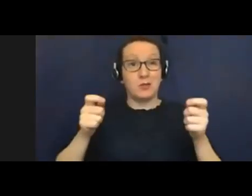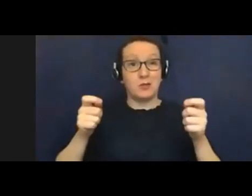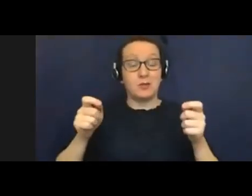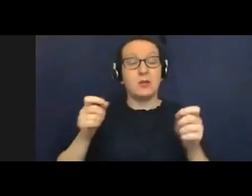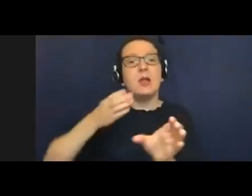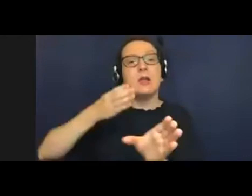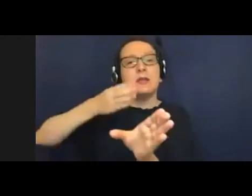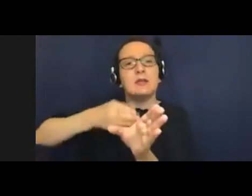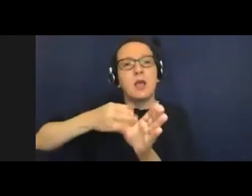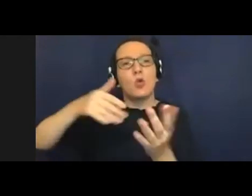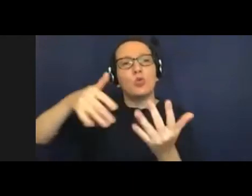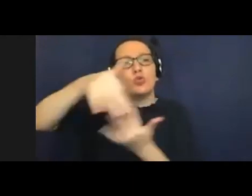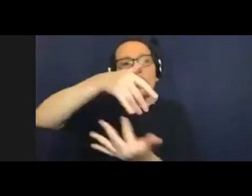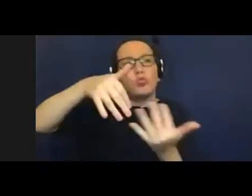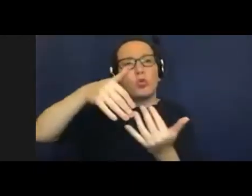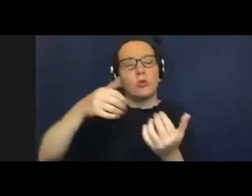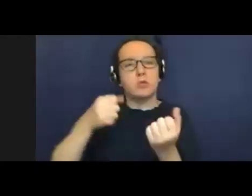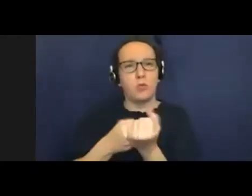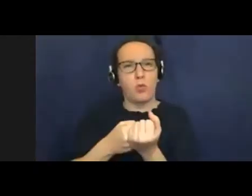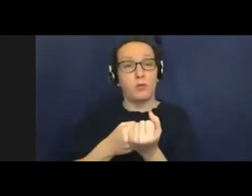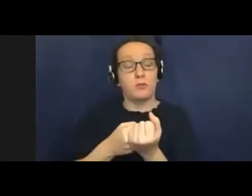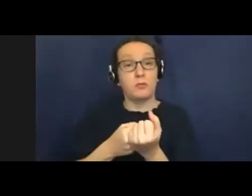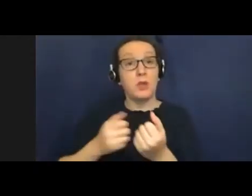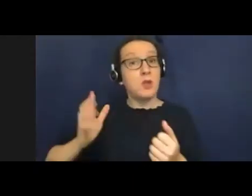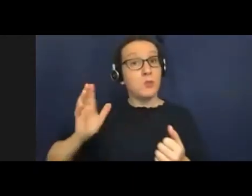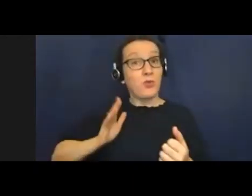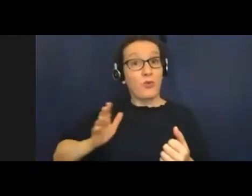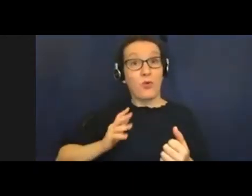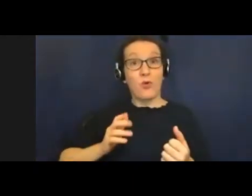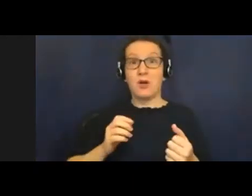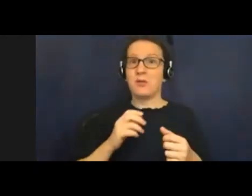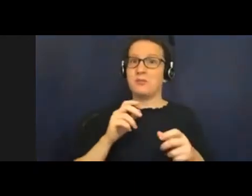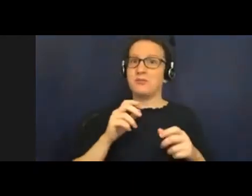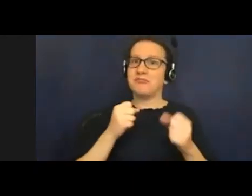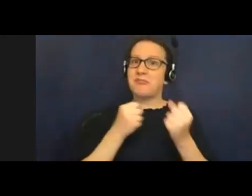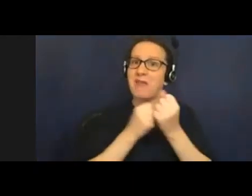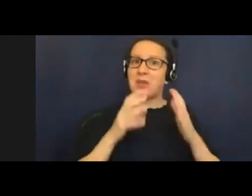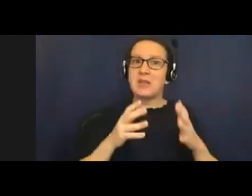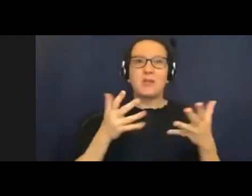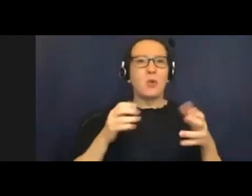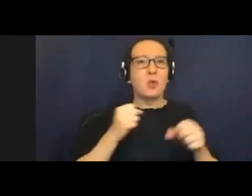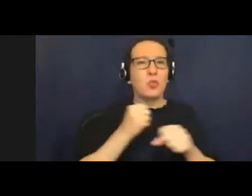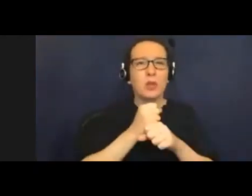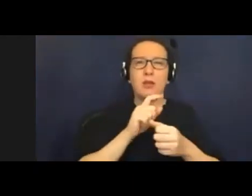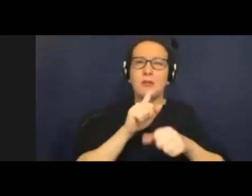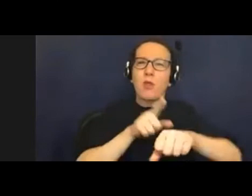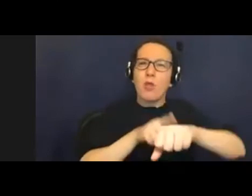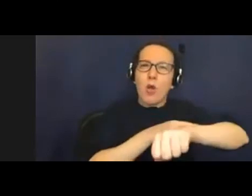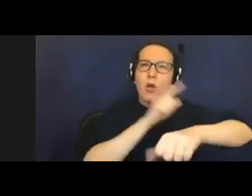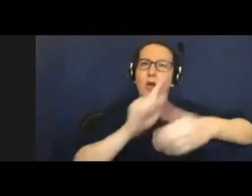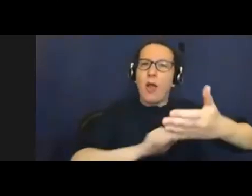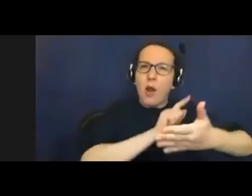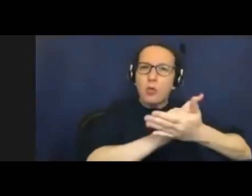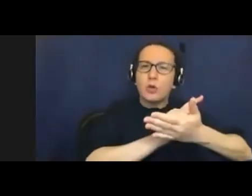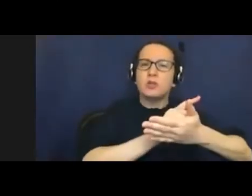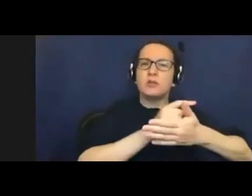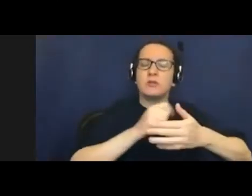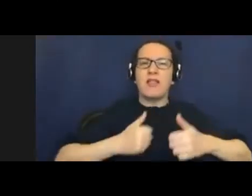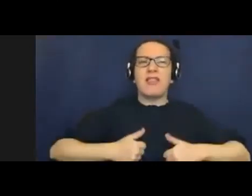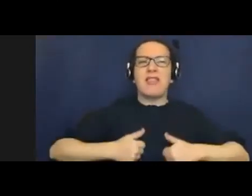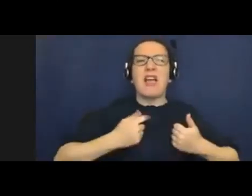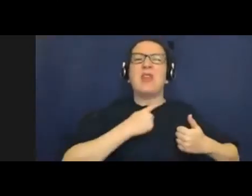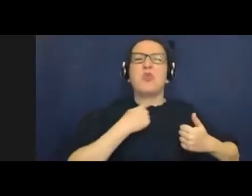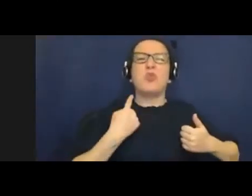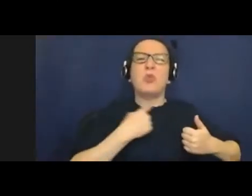So many advocates were already working long hours. They might have already been putting their lives at risk in some cases, advocating for democracy and inclusion